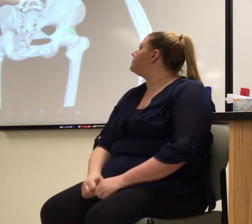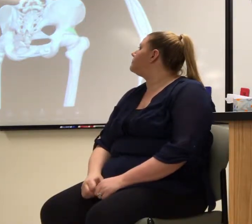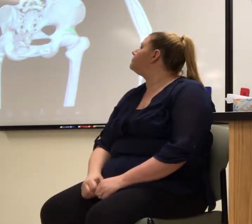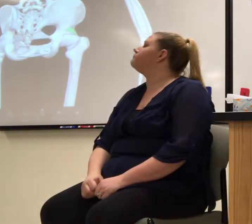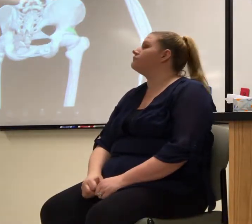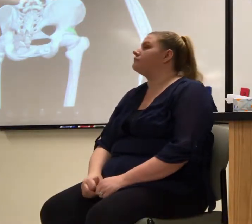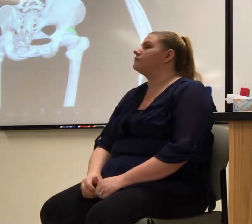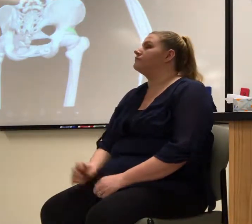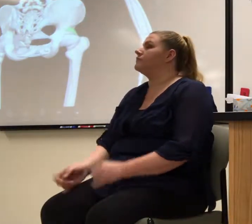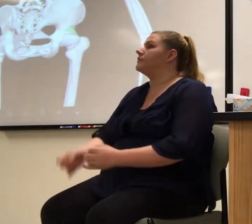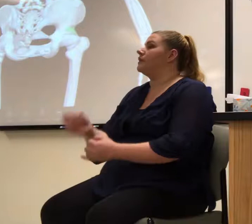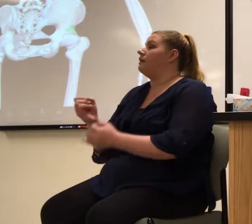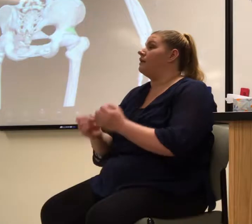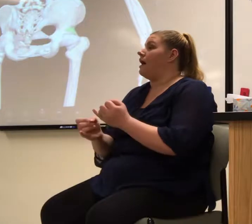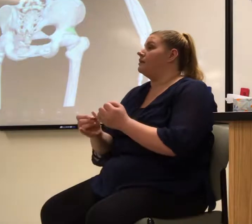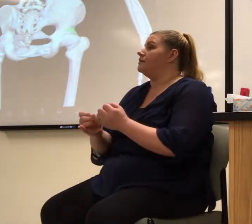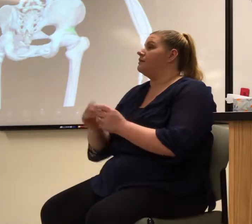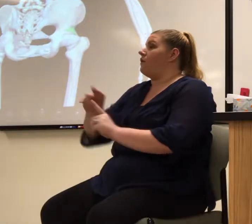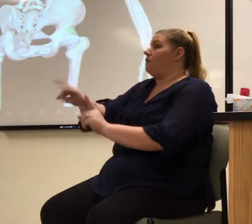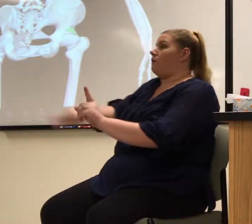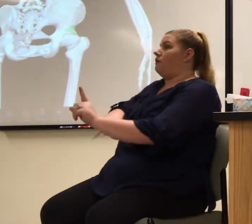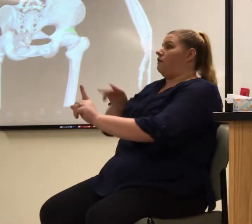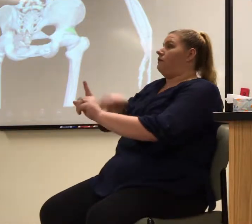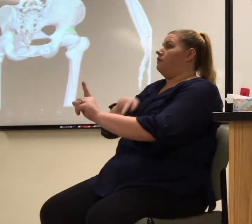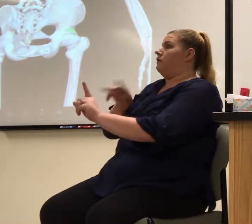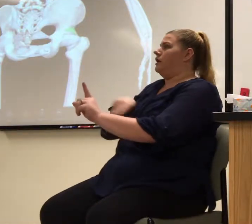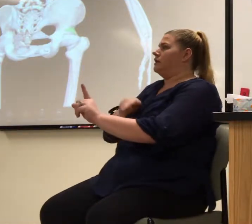And the last one posteriorly is ischiofemoral.